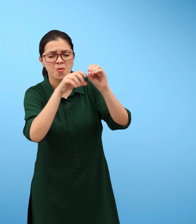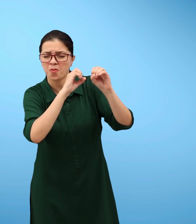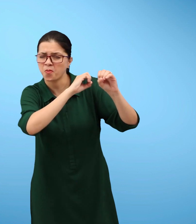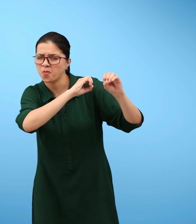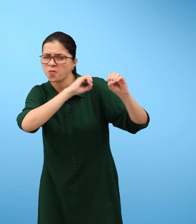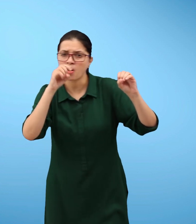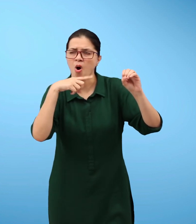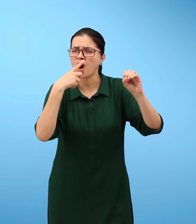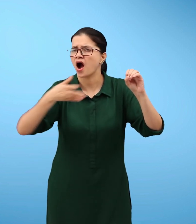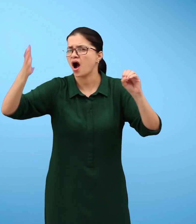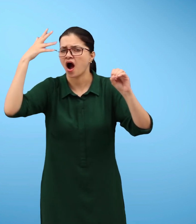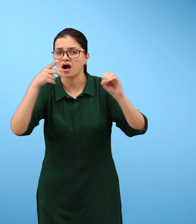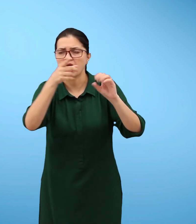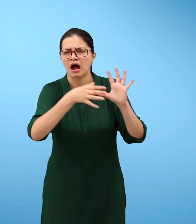Try and find out more about it.